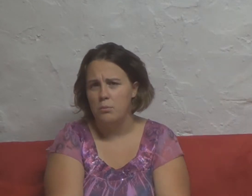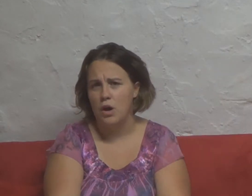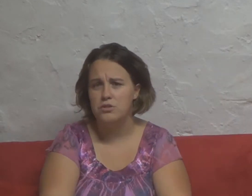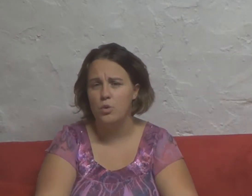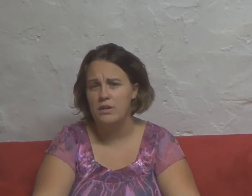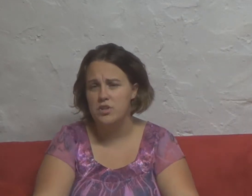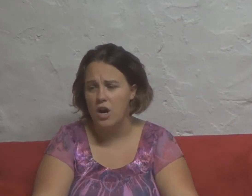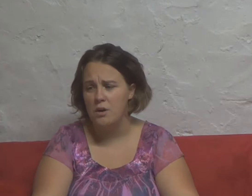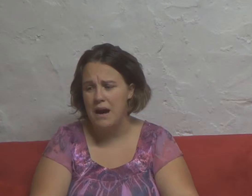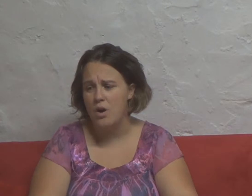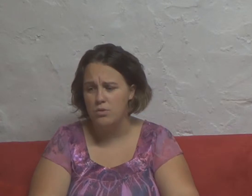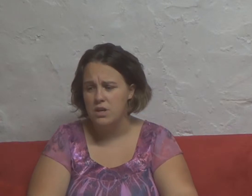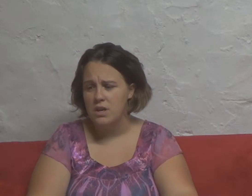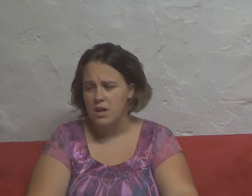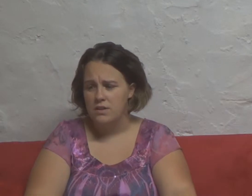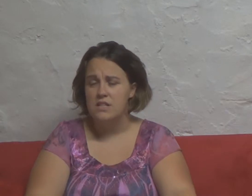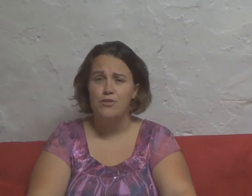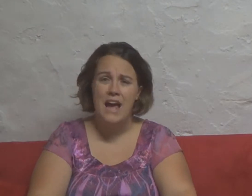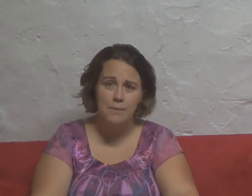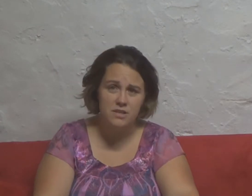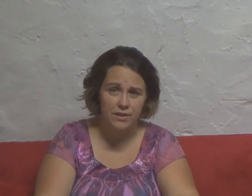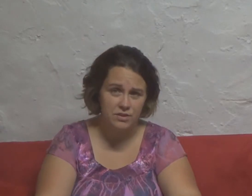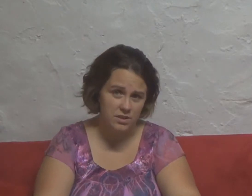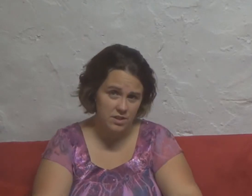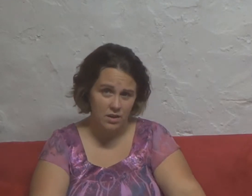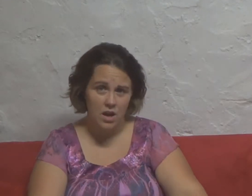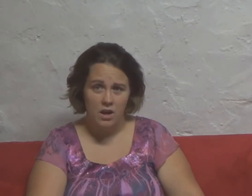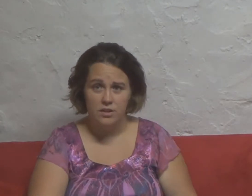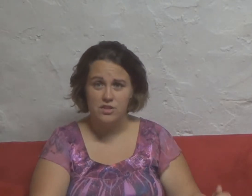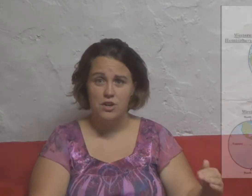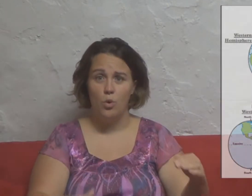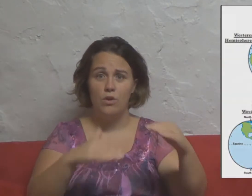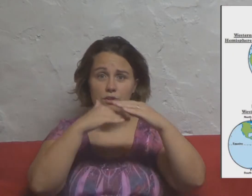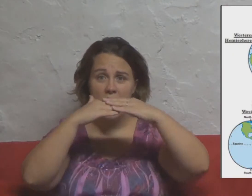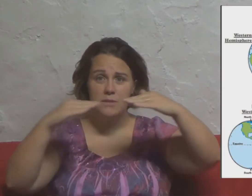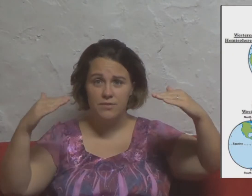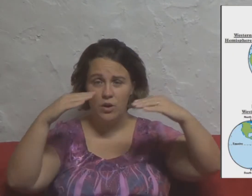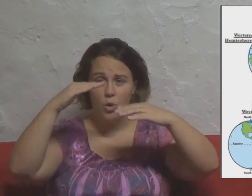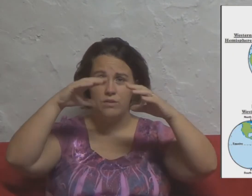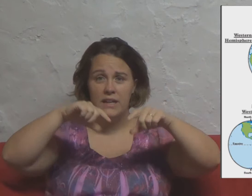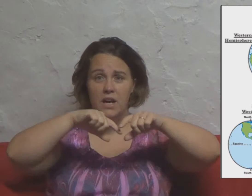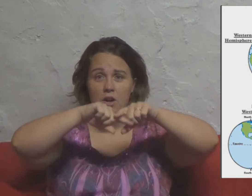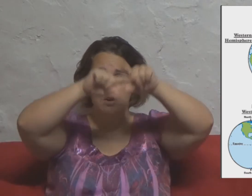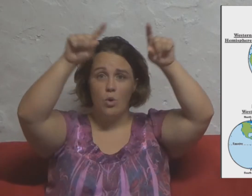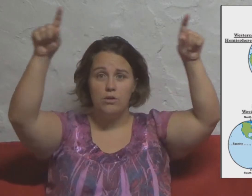We're also going to talk about the different hemispheres this year. There's the northern hemisphere, or the